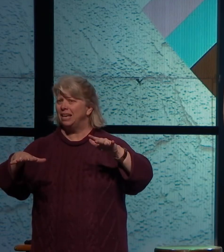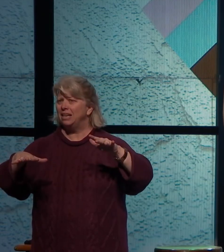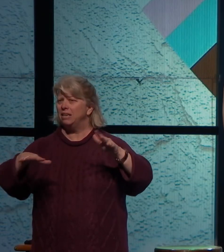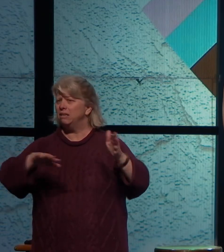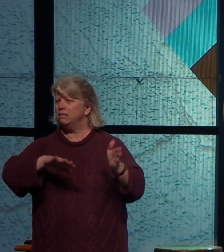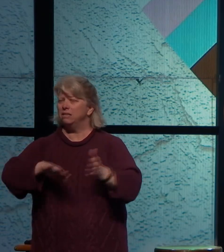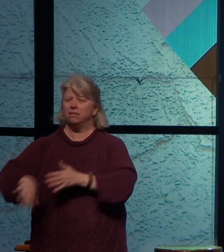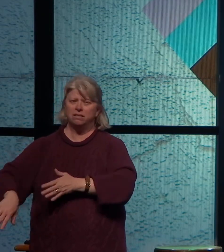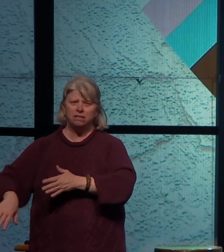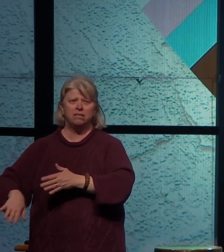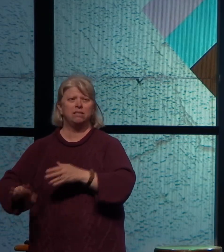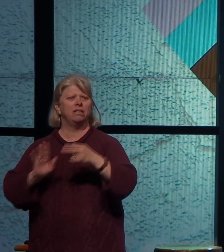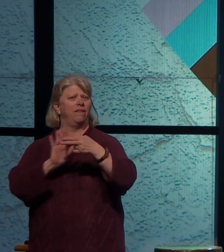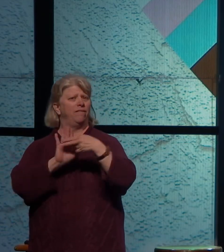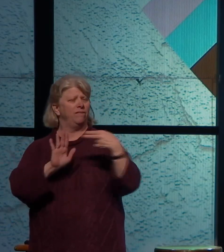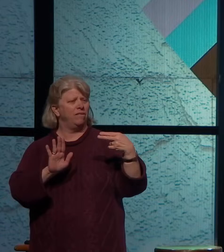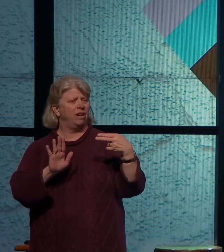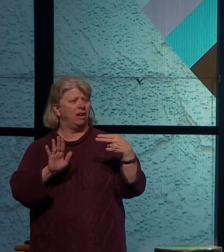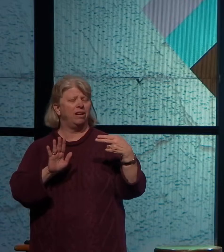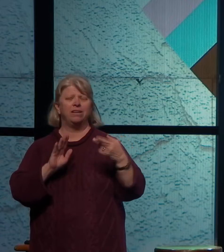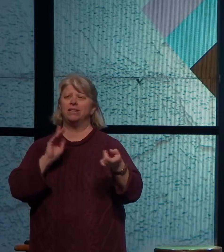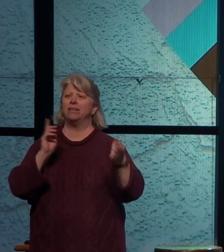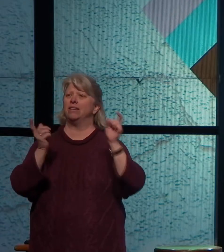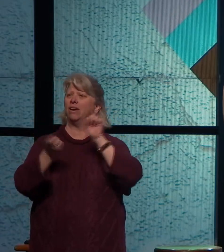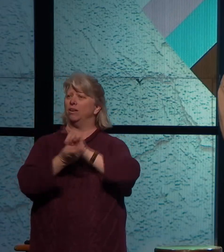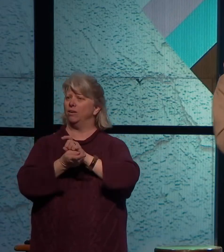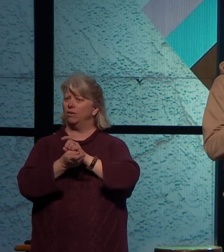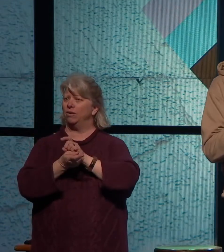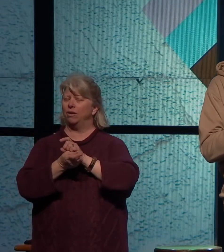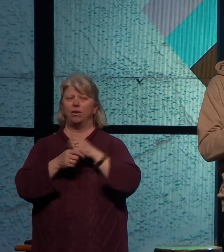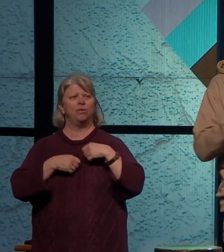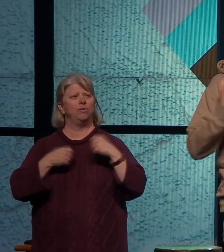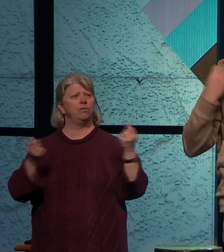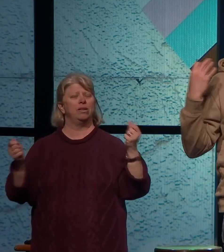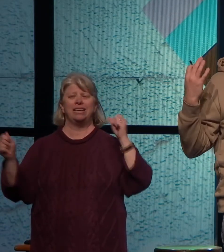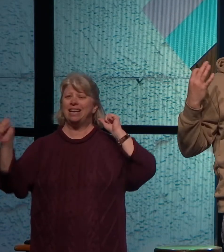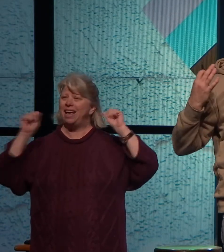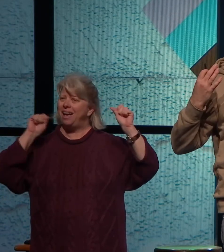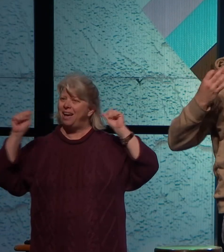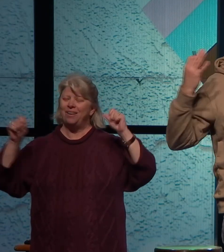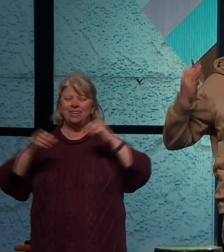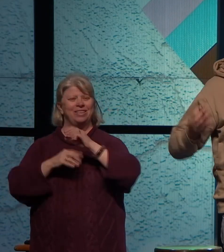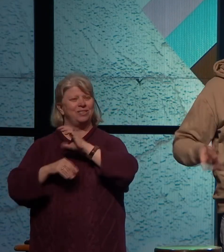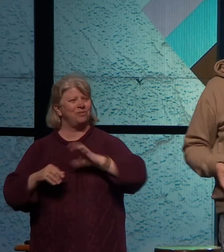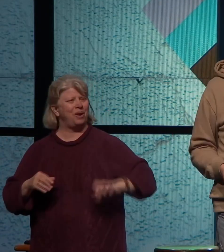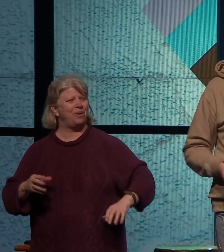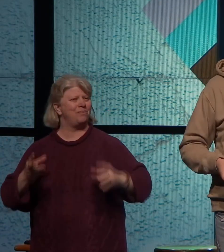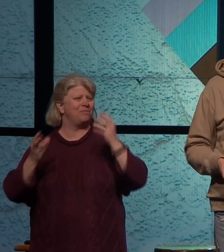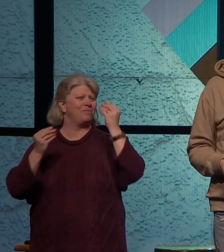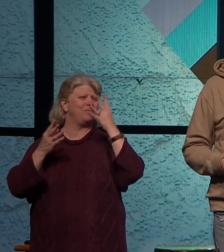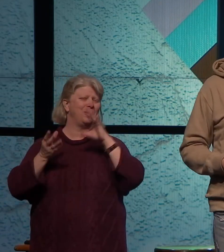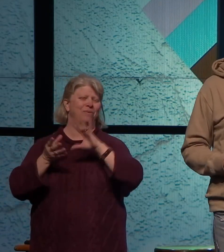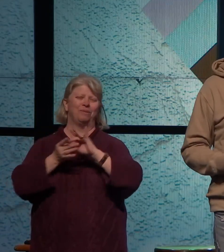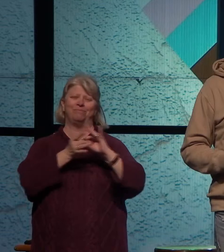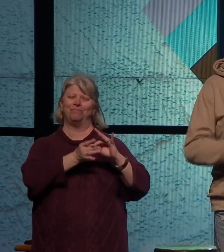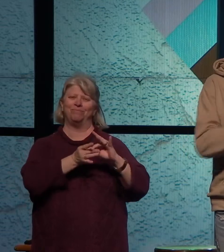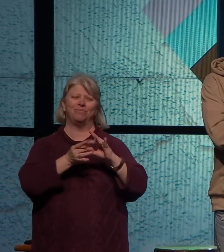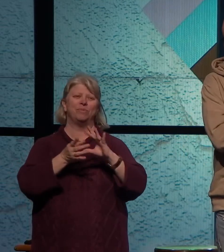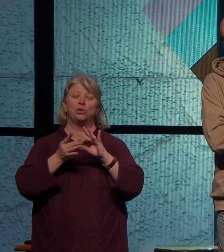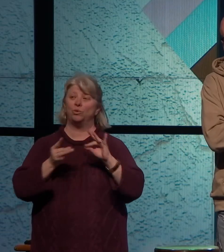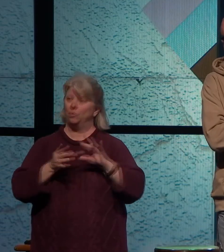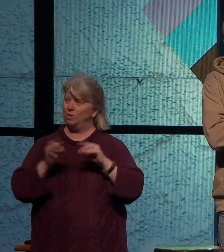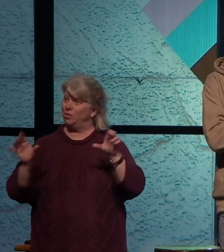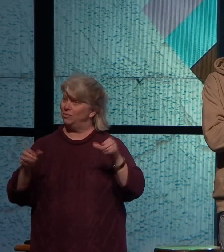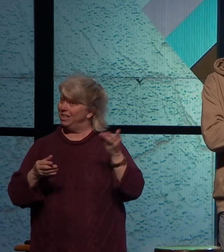defining is coming out alive, new in Christ. It's a beautiful metaphor. So we